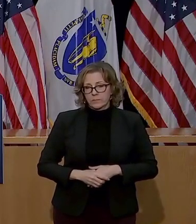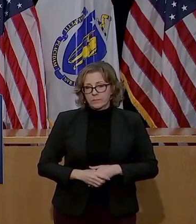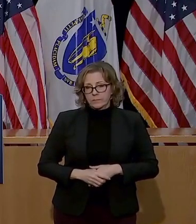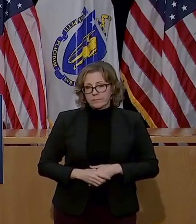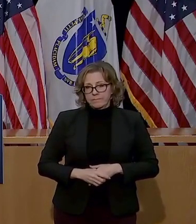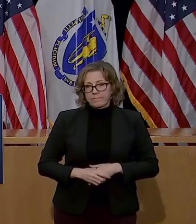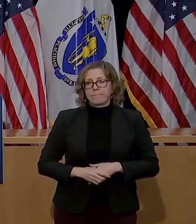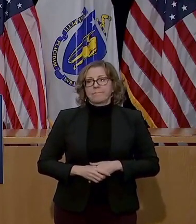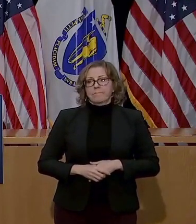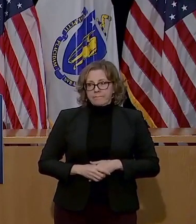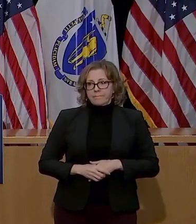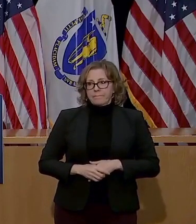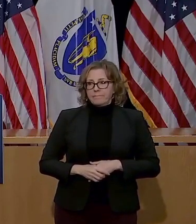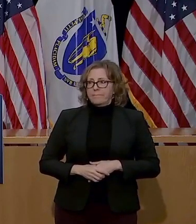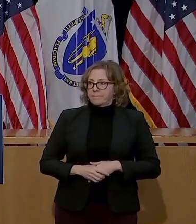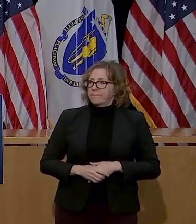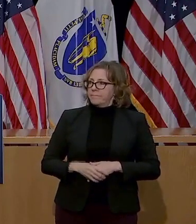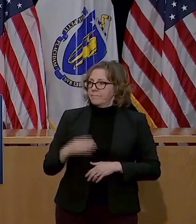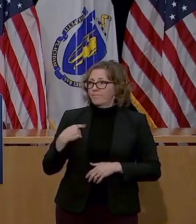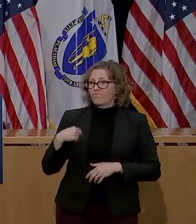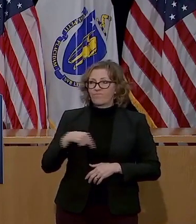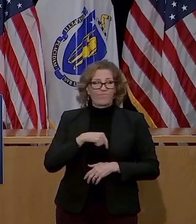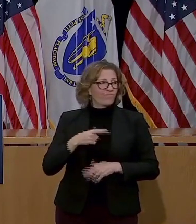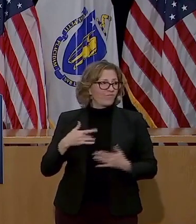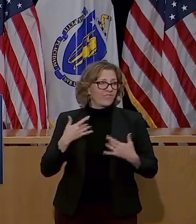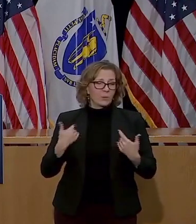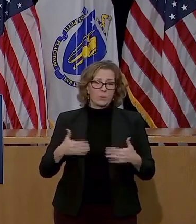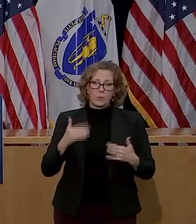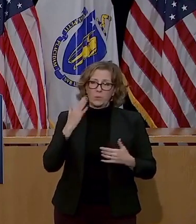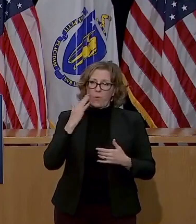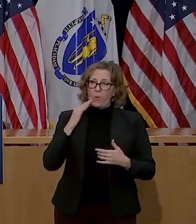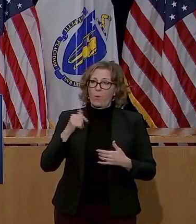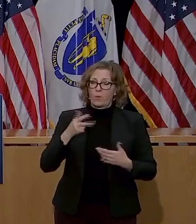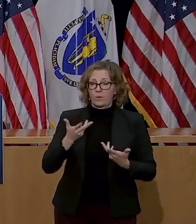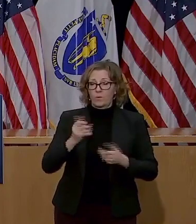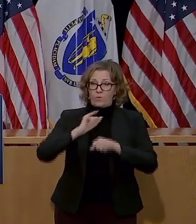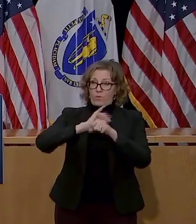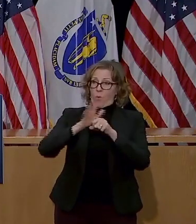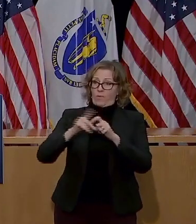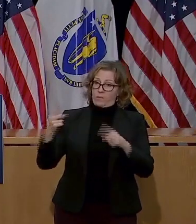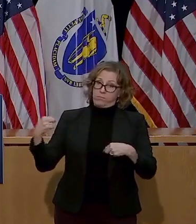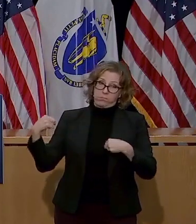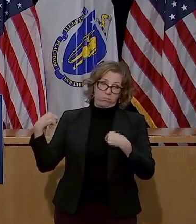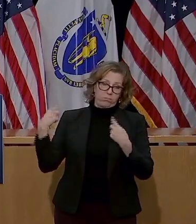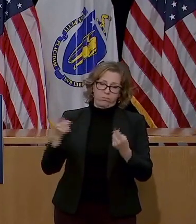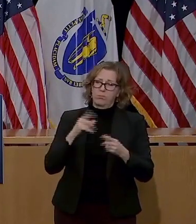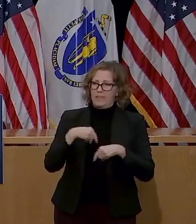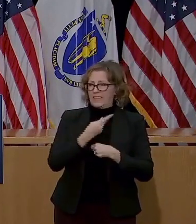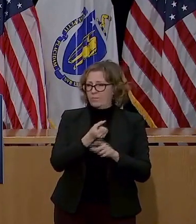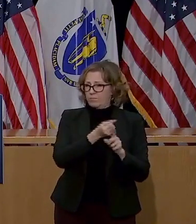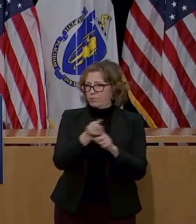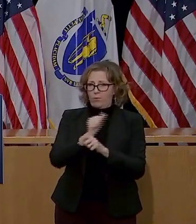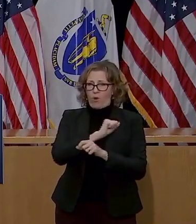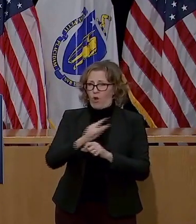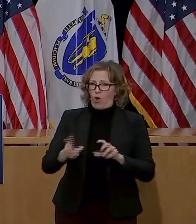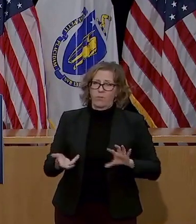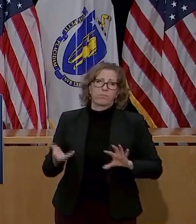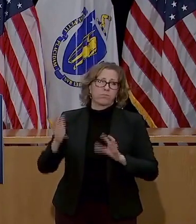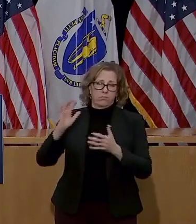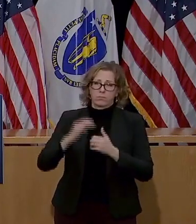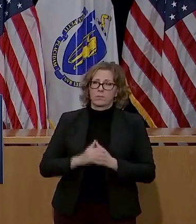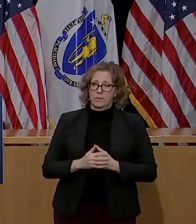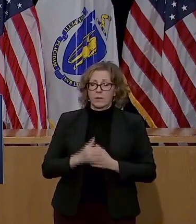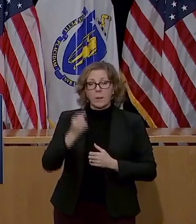We all know that COVID-19 has been an incredible burden to every resident over the course of the past 10 months. But the vaccine